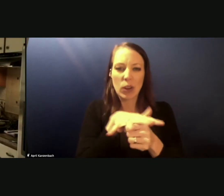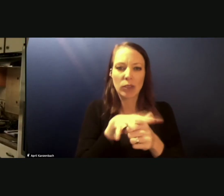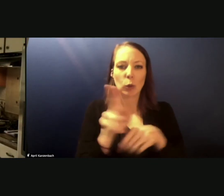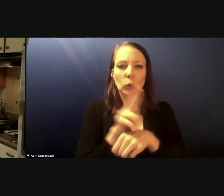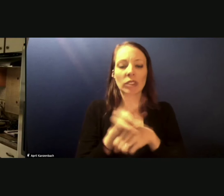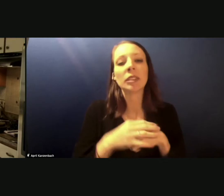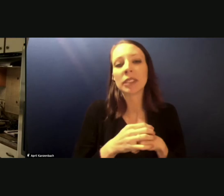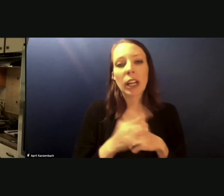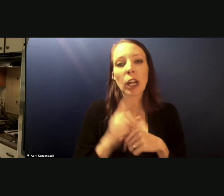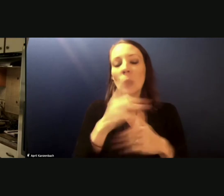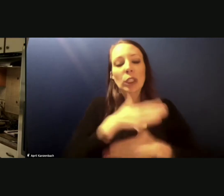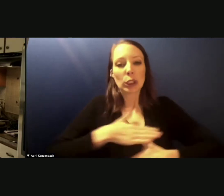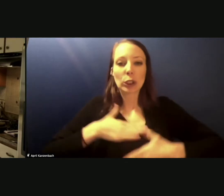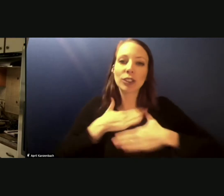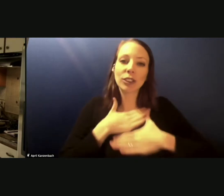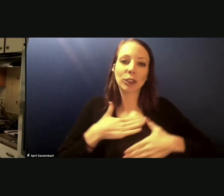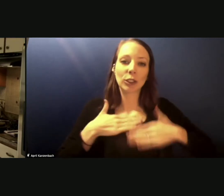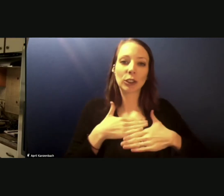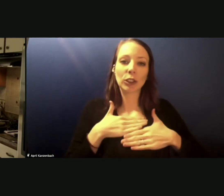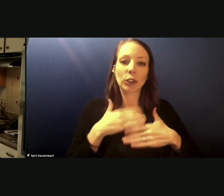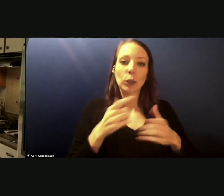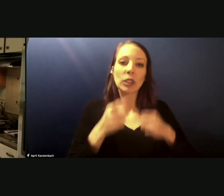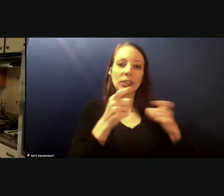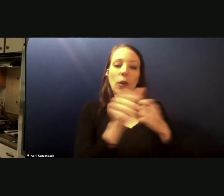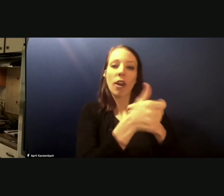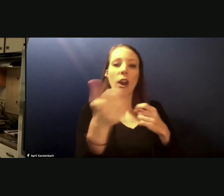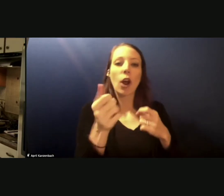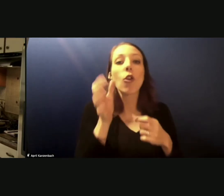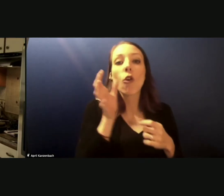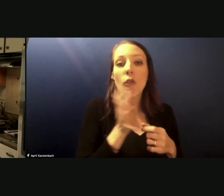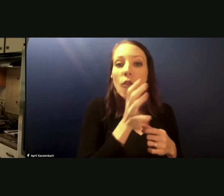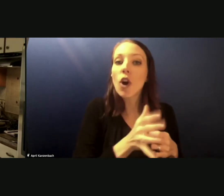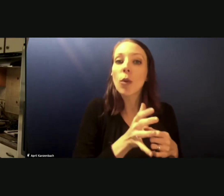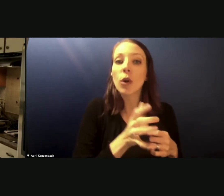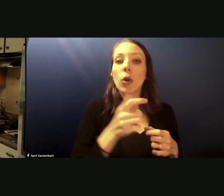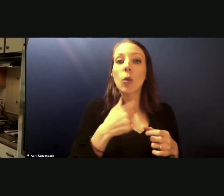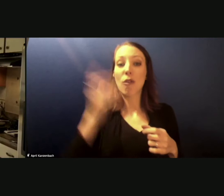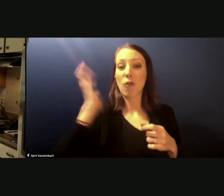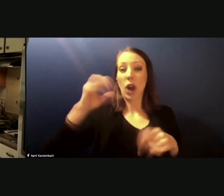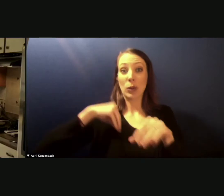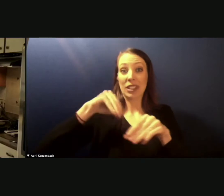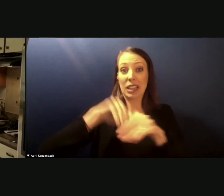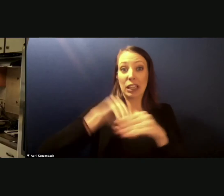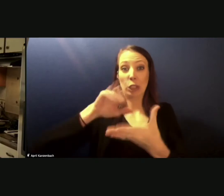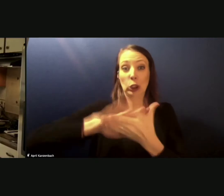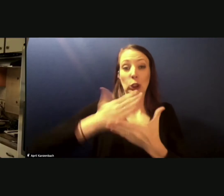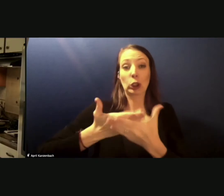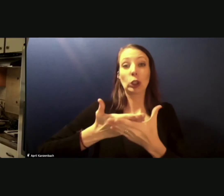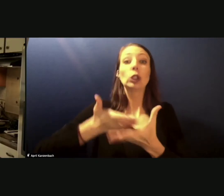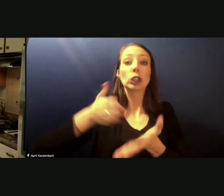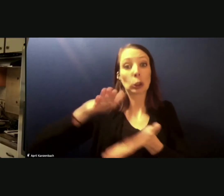I just really enjoy getting to know the farmers. I started off covering the local farmers market while I was in culinary school, and it was just a really